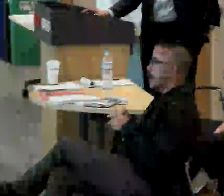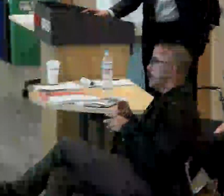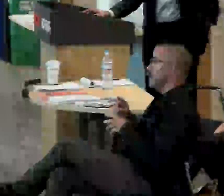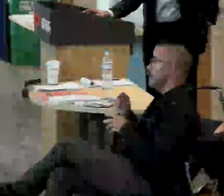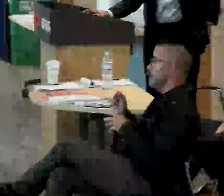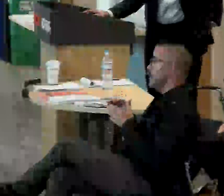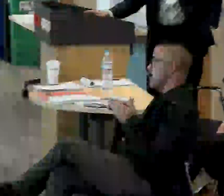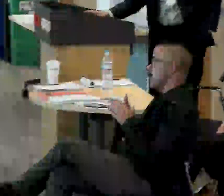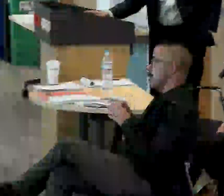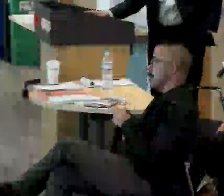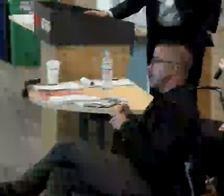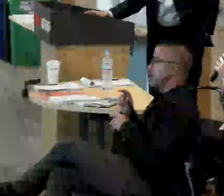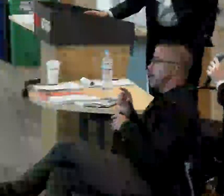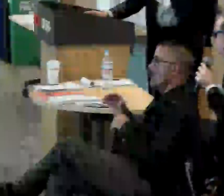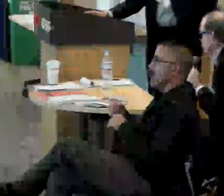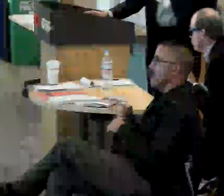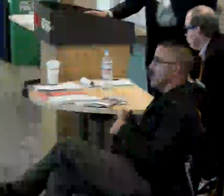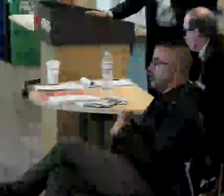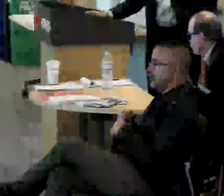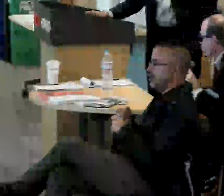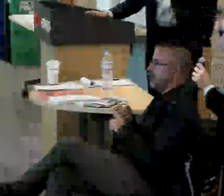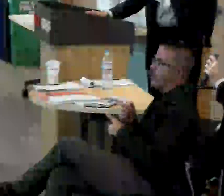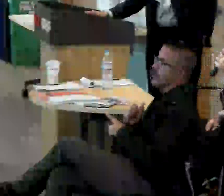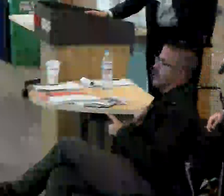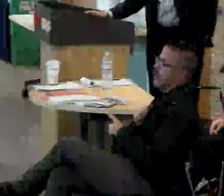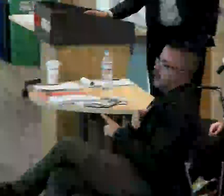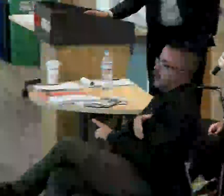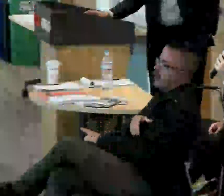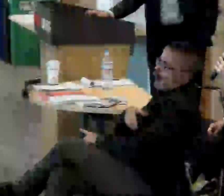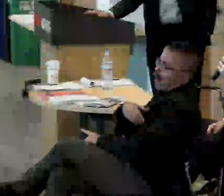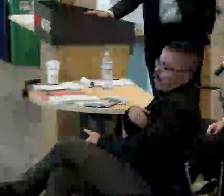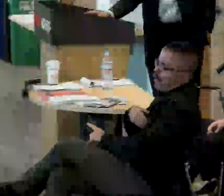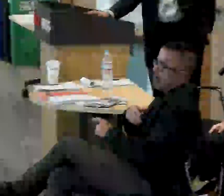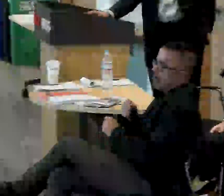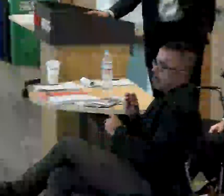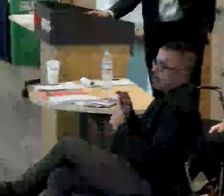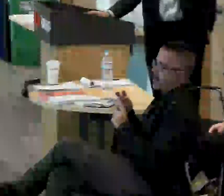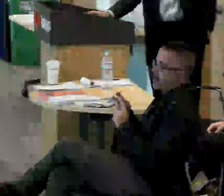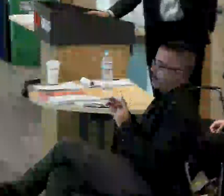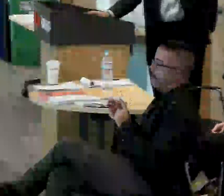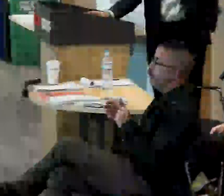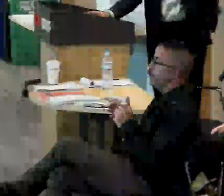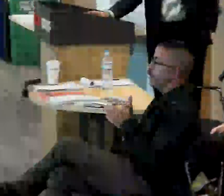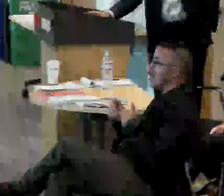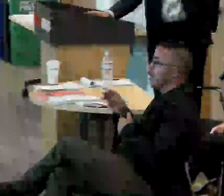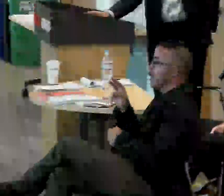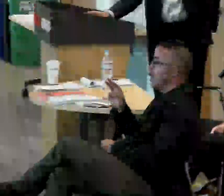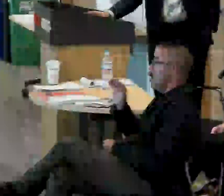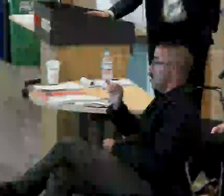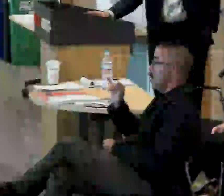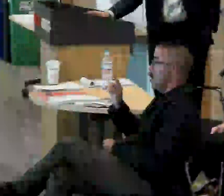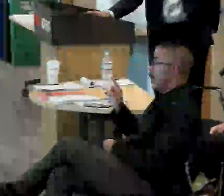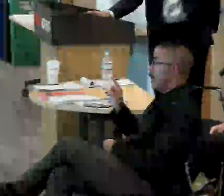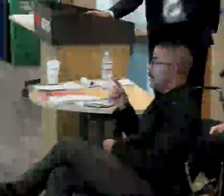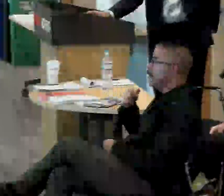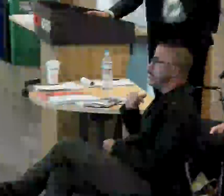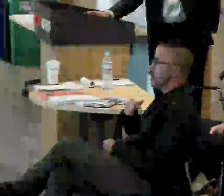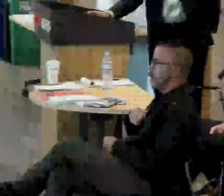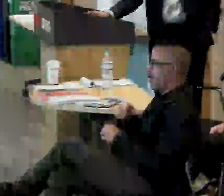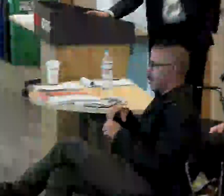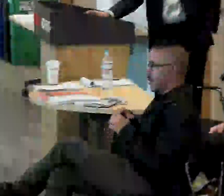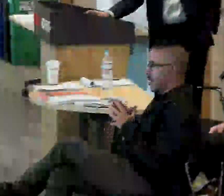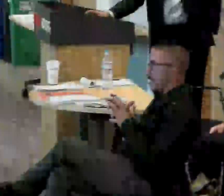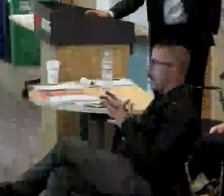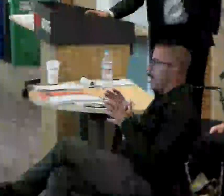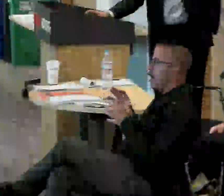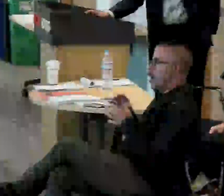in 25 years from a self-empowerment perspective. So, you know, one of the things we do at WID, we've been doing a lot of work around asset building